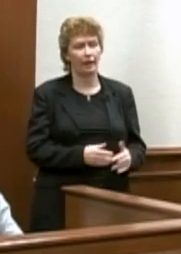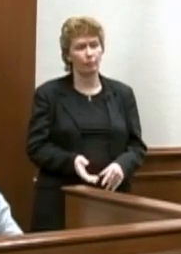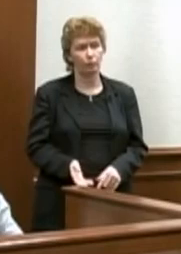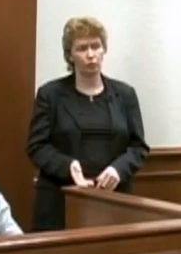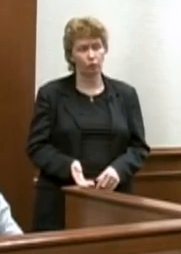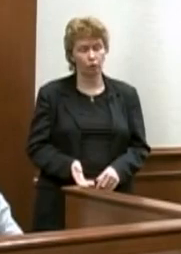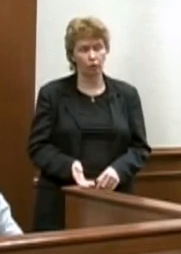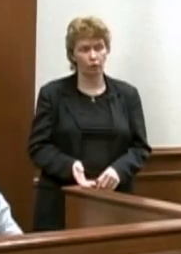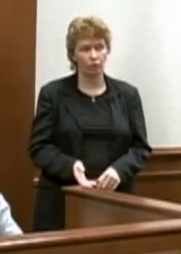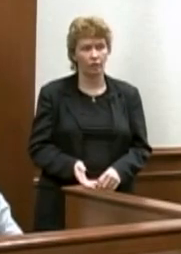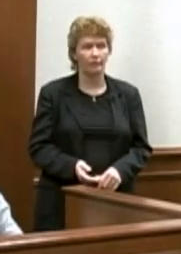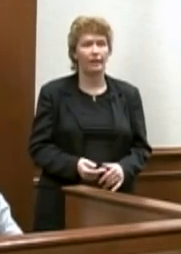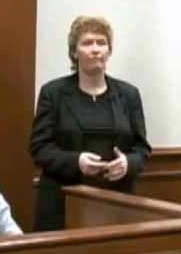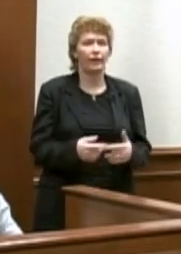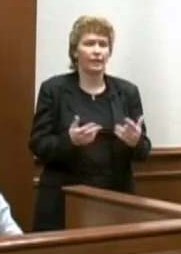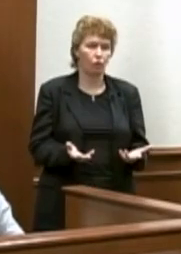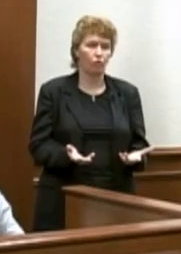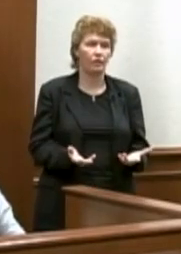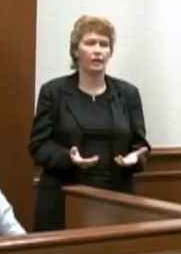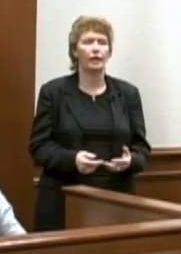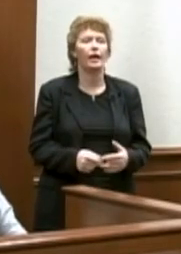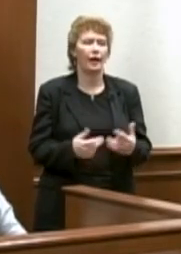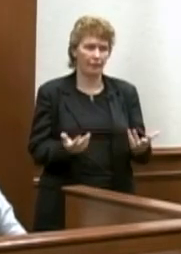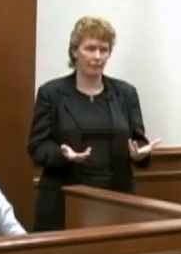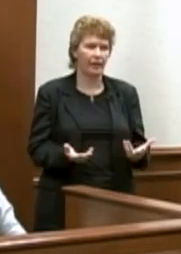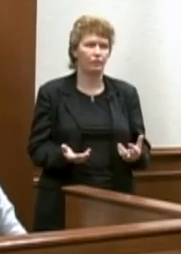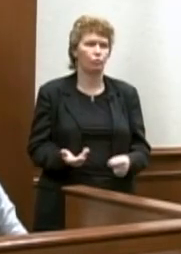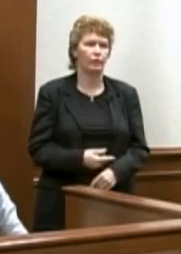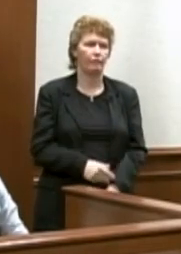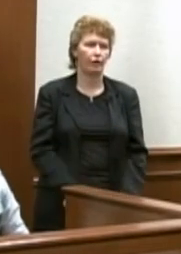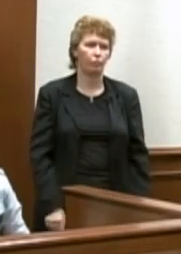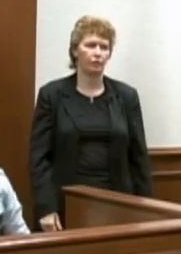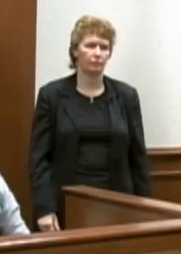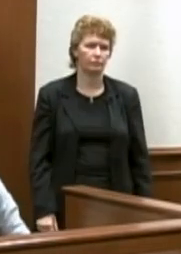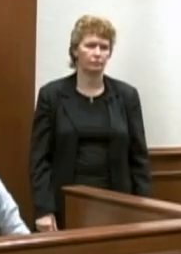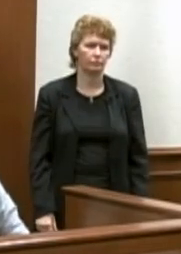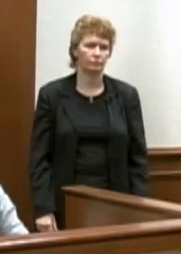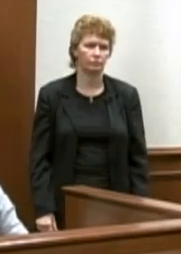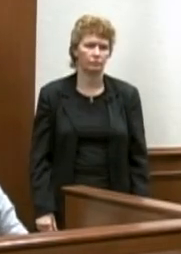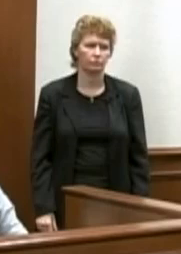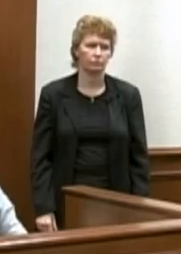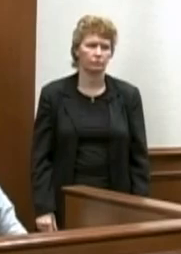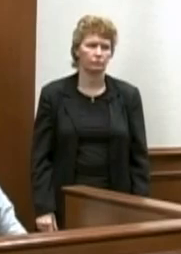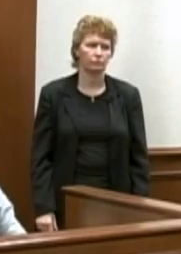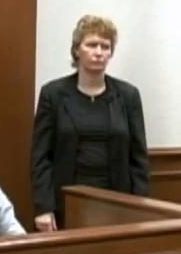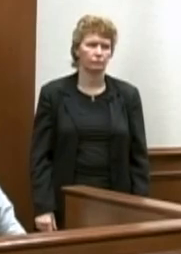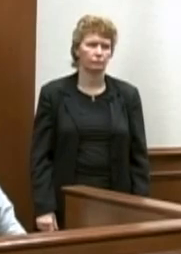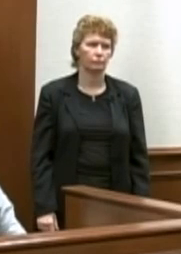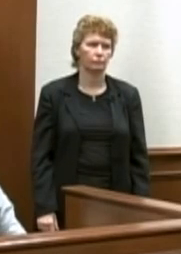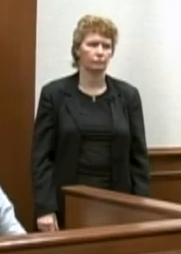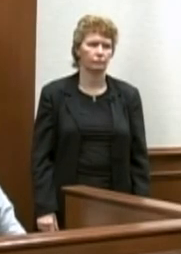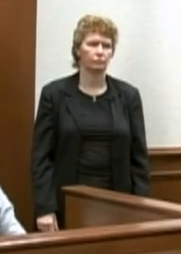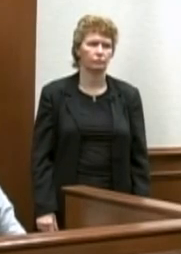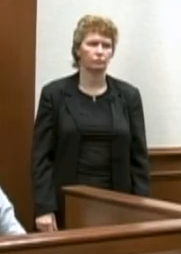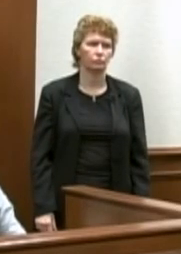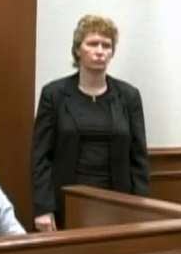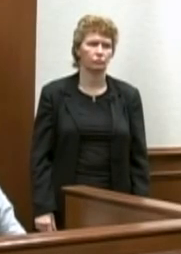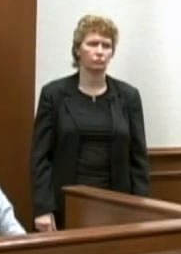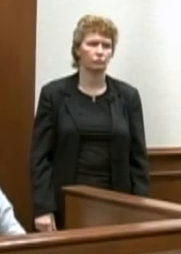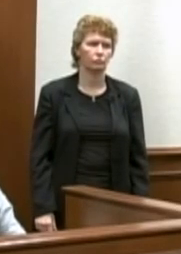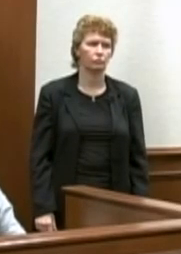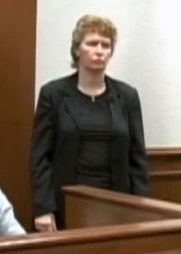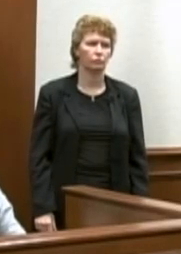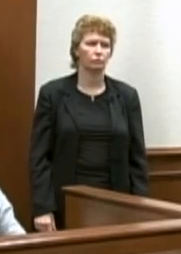When the family returned, they found out the whole thing, and that's when they fired me. In fact, wasn't the owner so